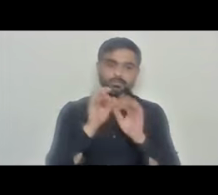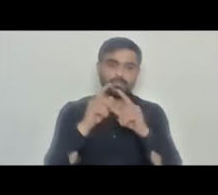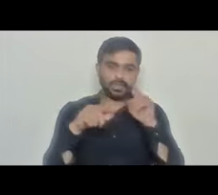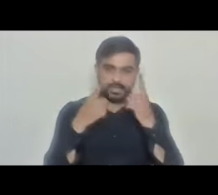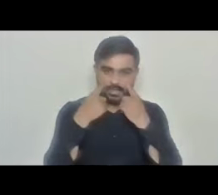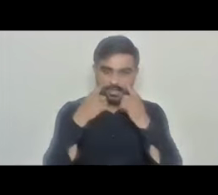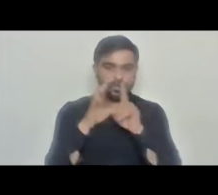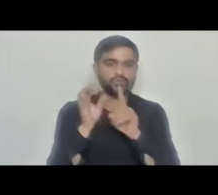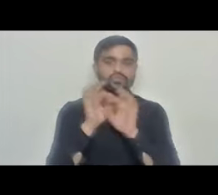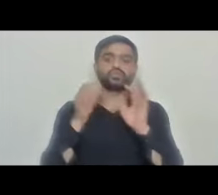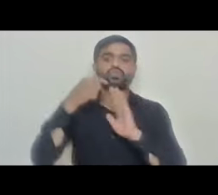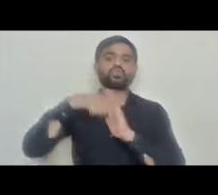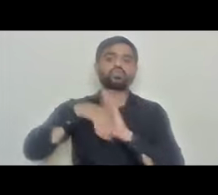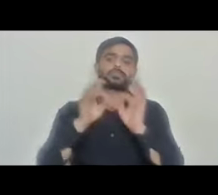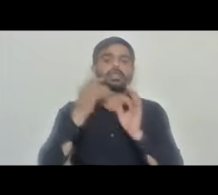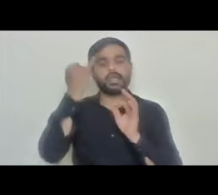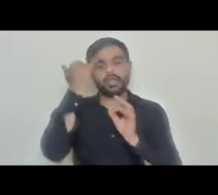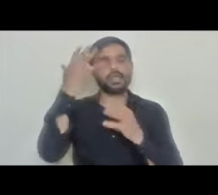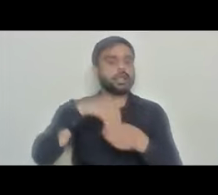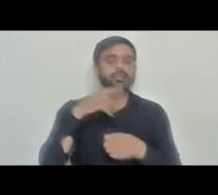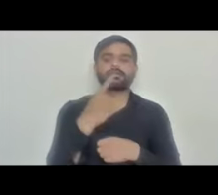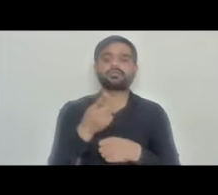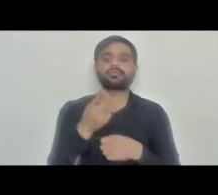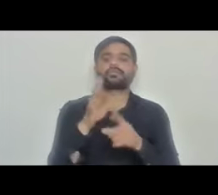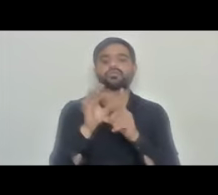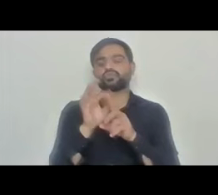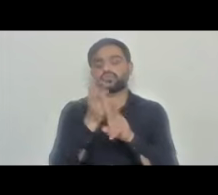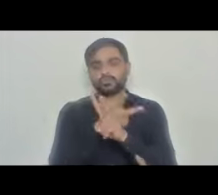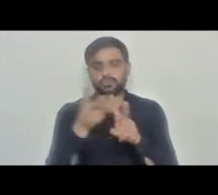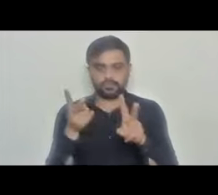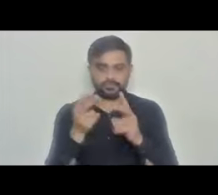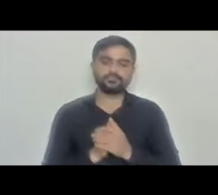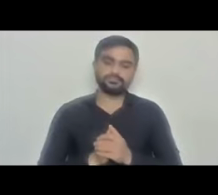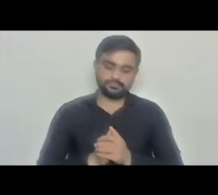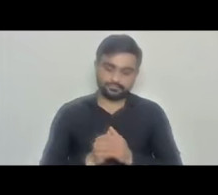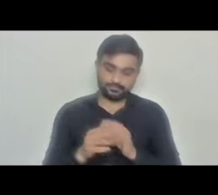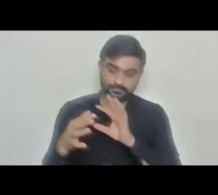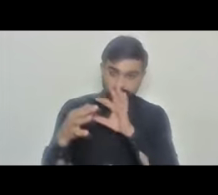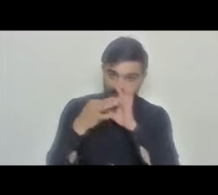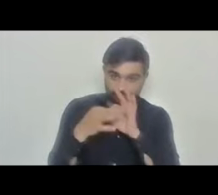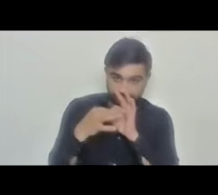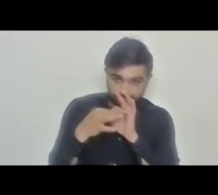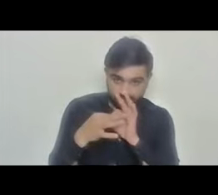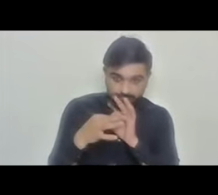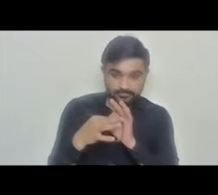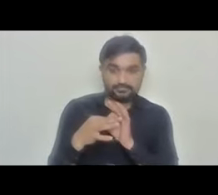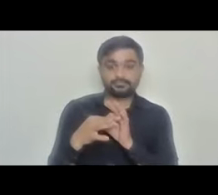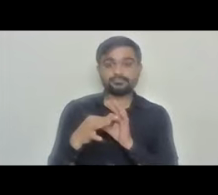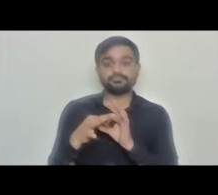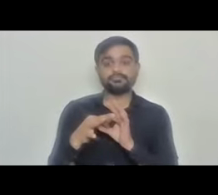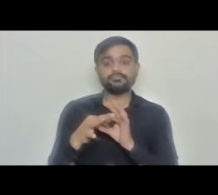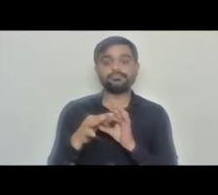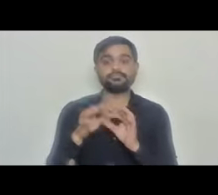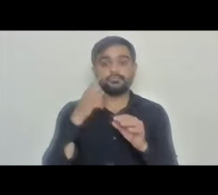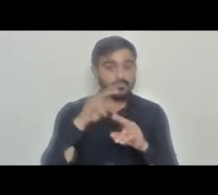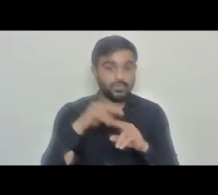into details. This is just an idea to tell you what all kinds of relationships and things you can